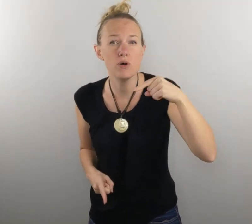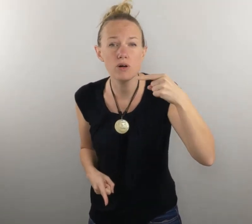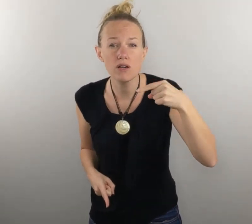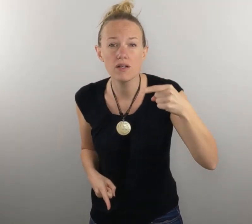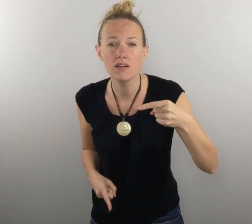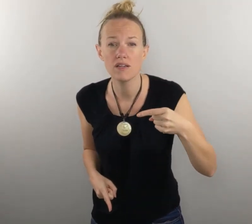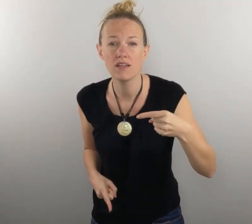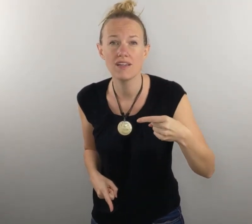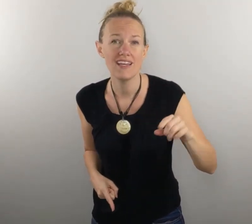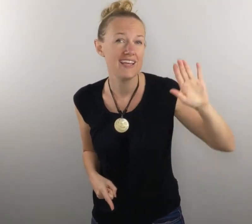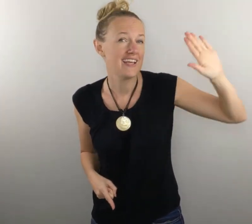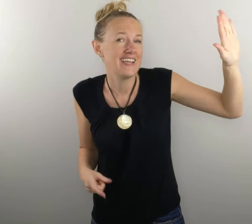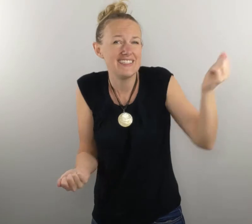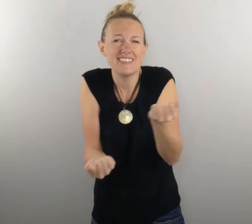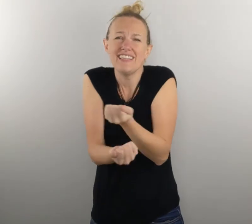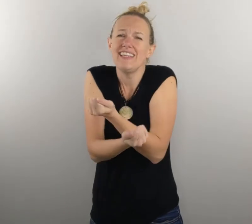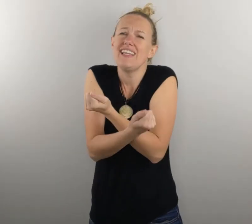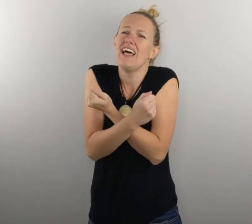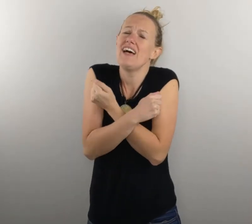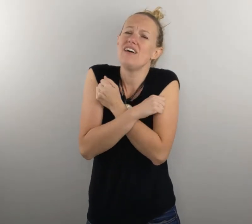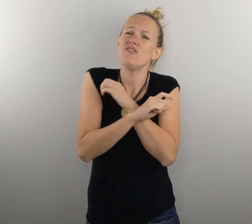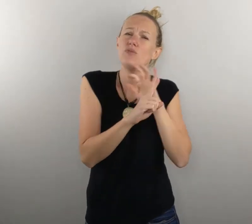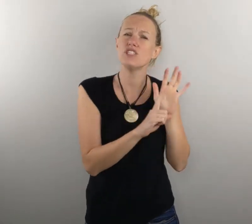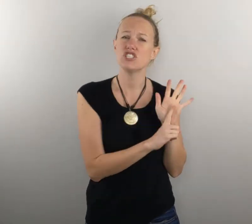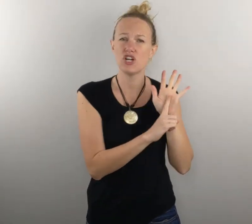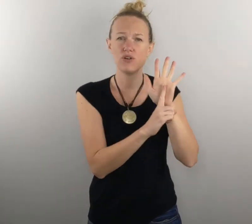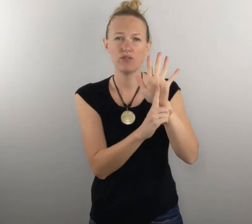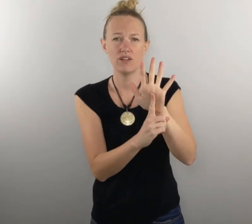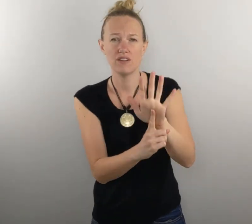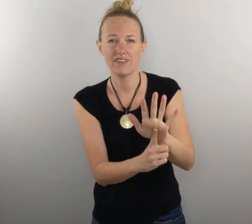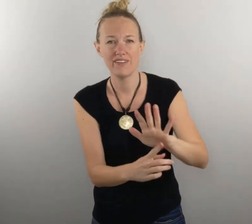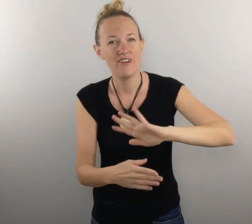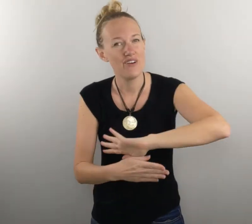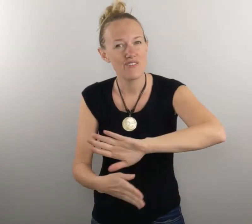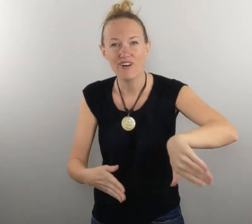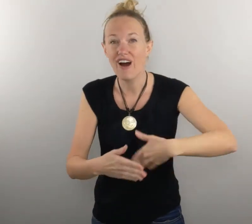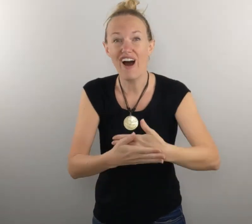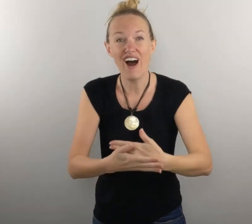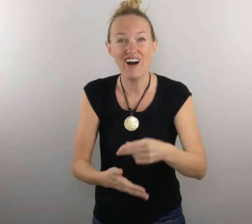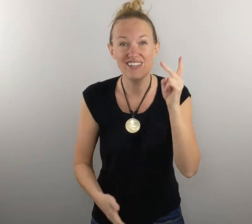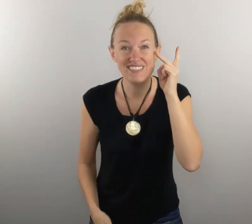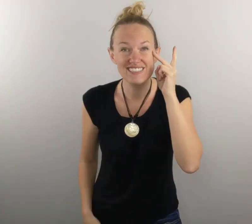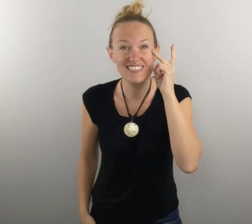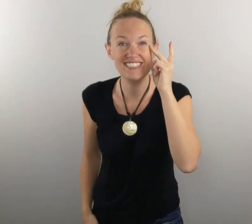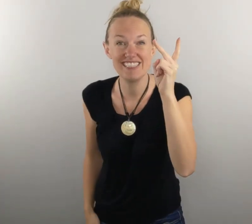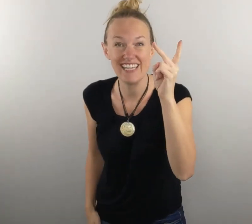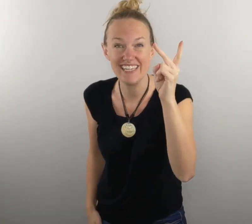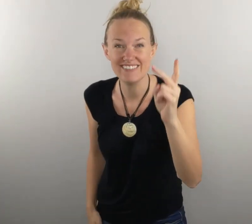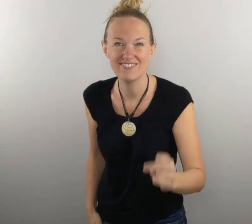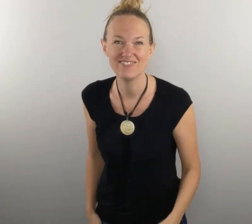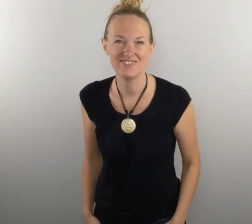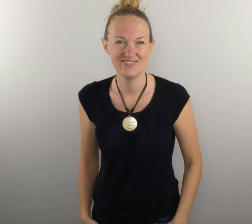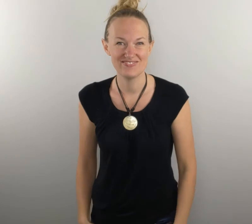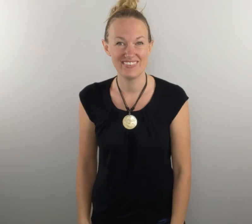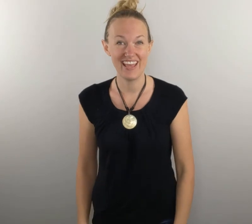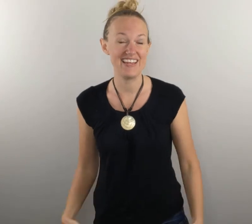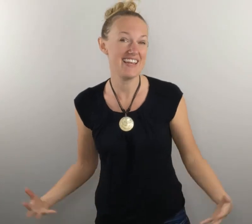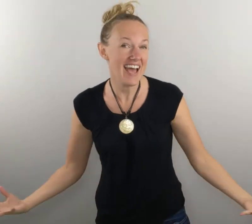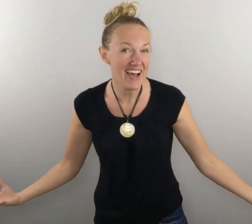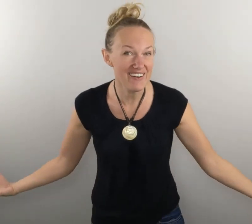spoke. His love was shown for all to see. And now